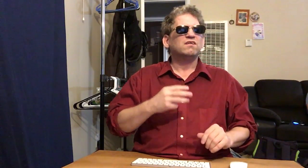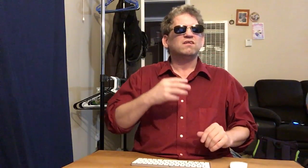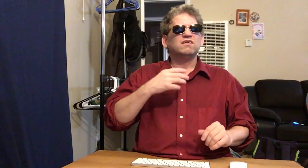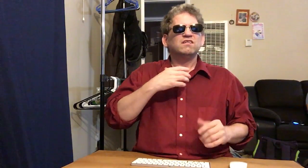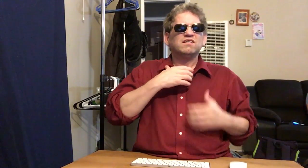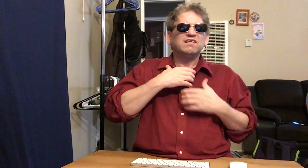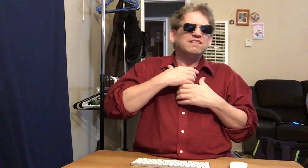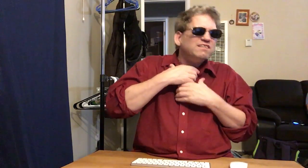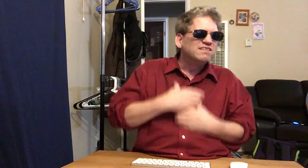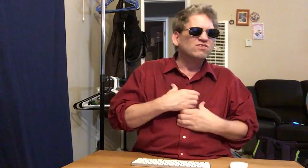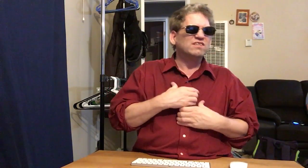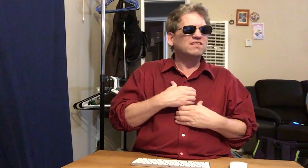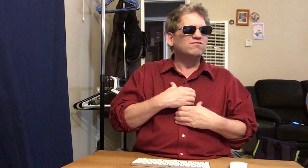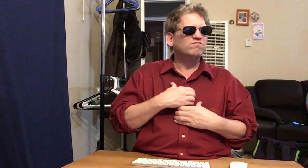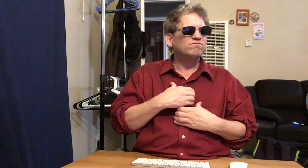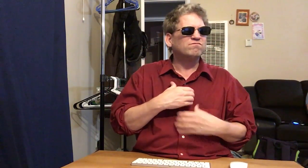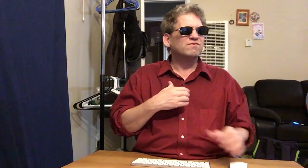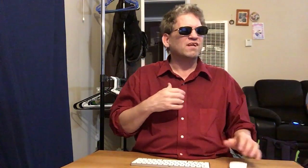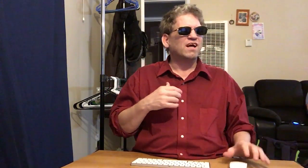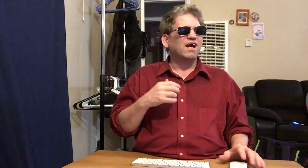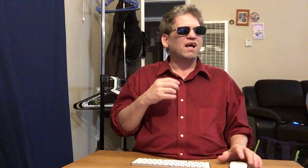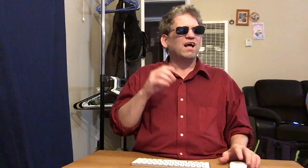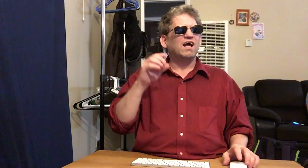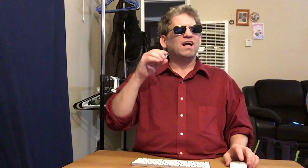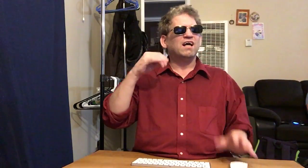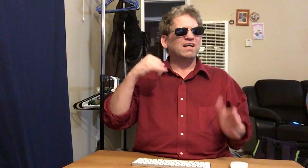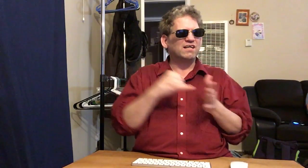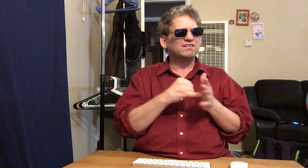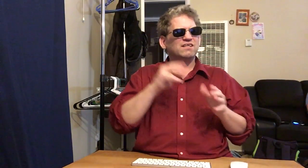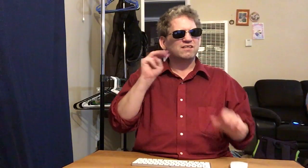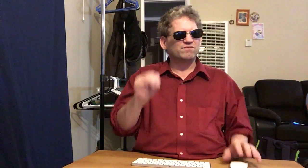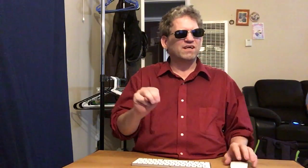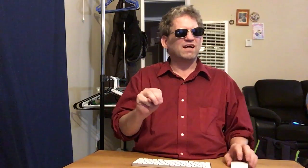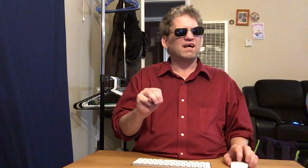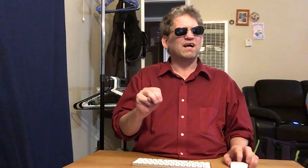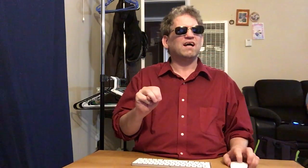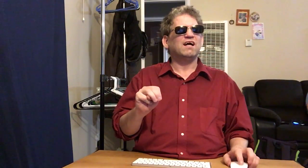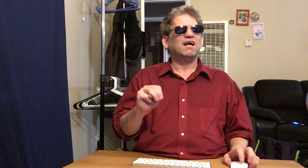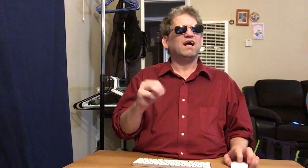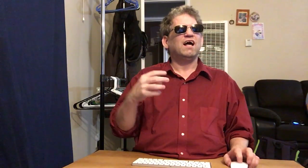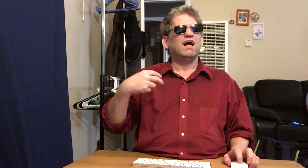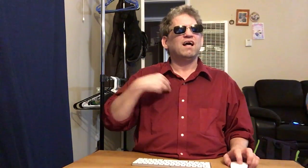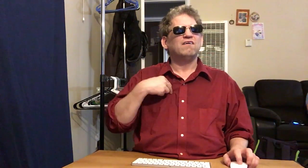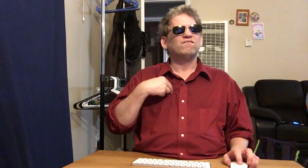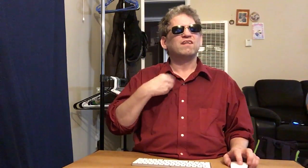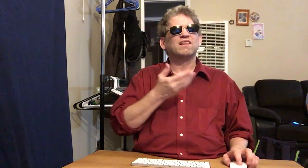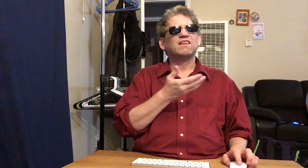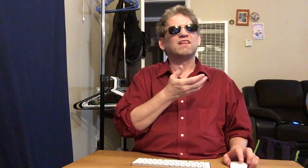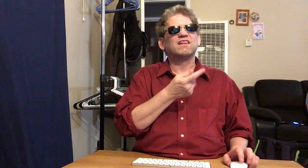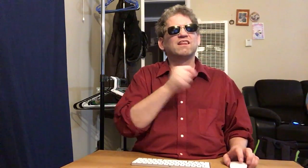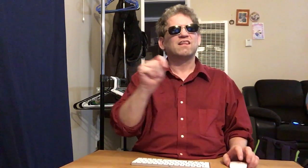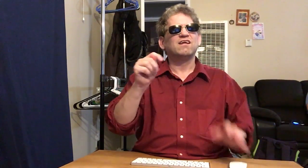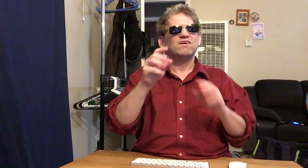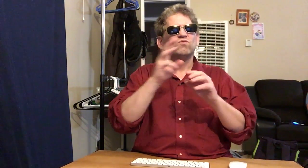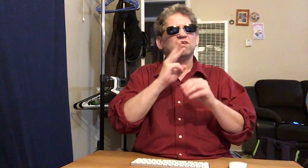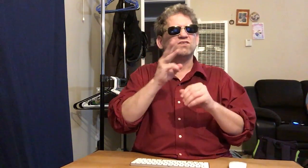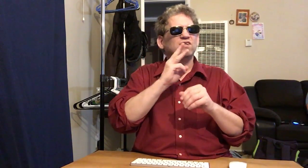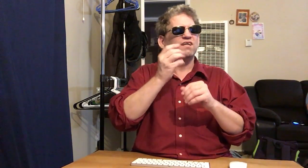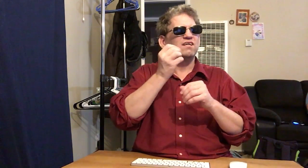Really? You are young, aren't you? I'm not surprised someone of your generation might tell you. You want